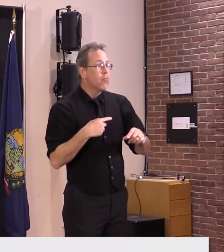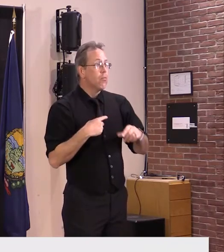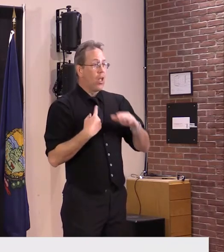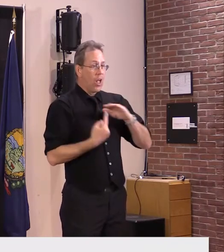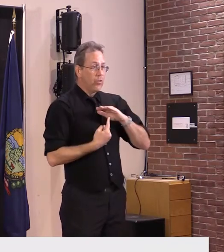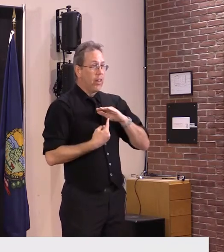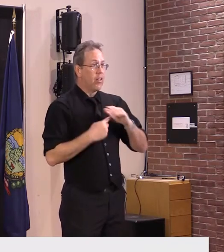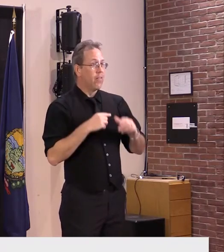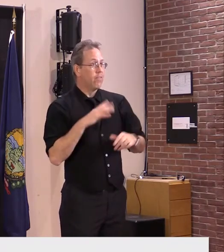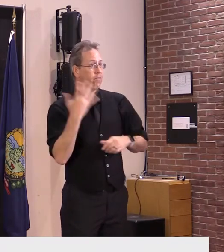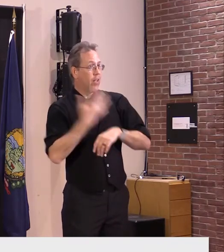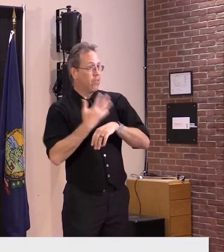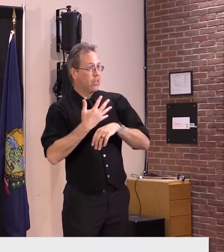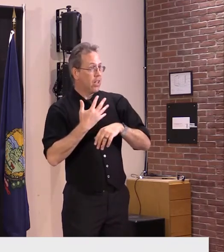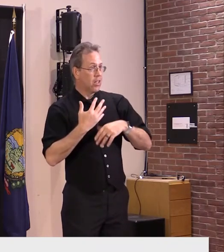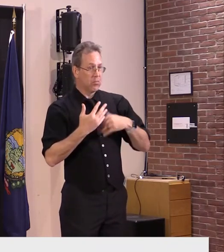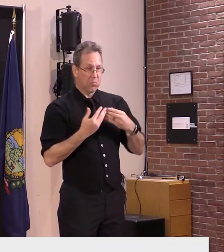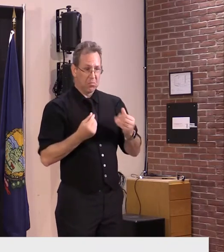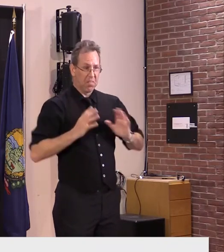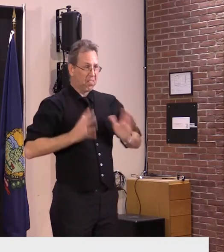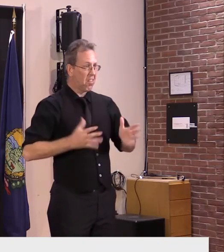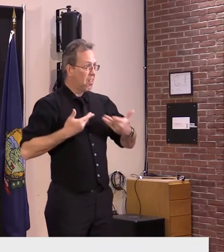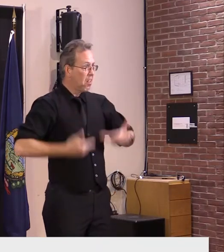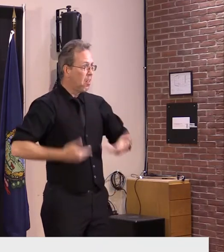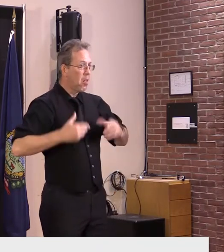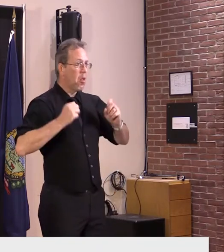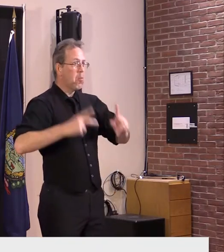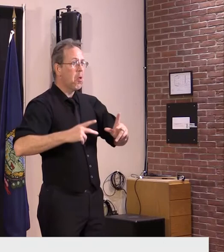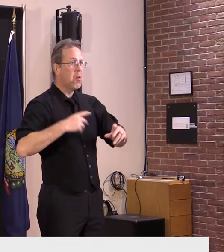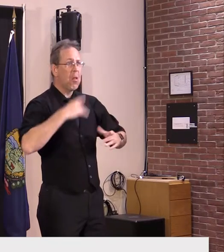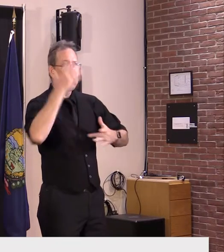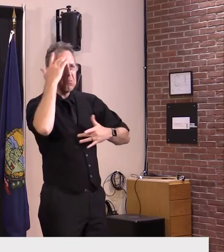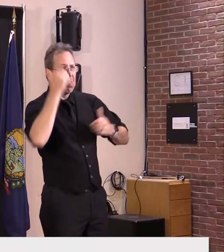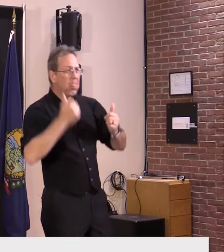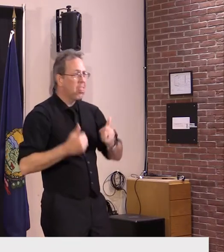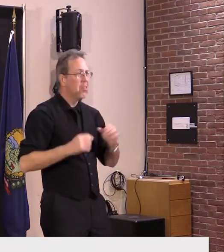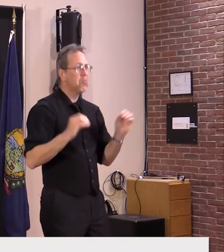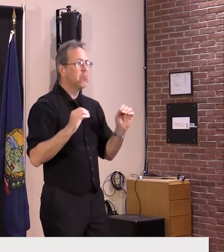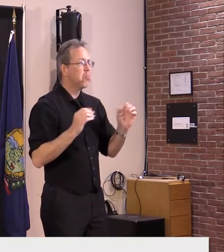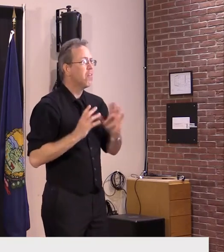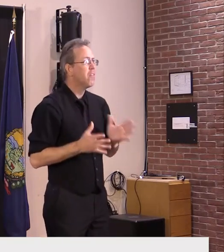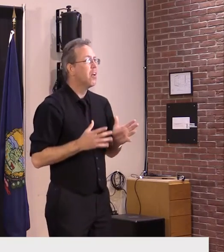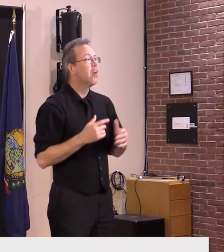symptoms and you're feeling quite well, day 6 is your day of freedom.